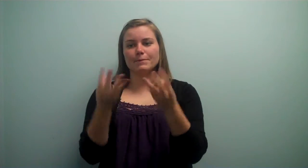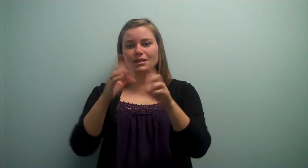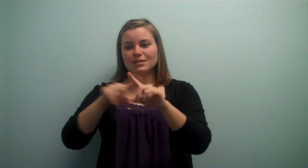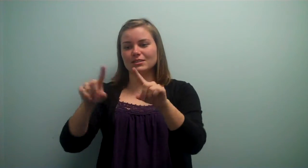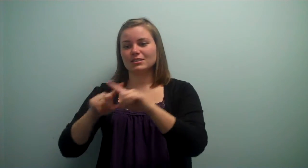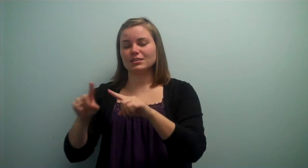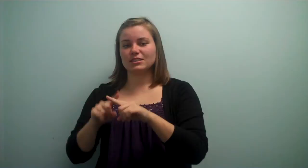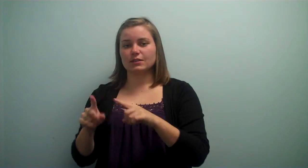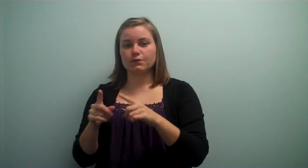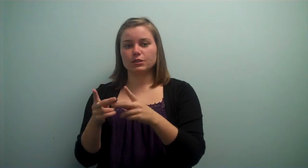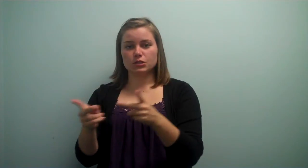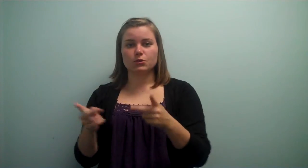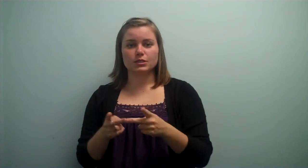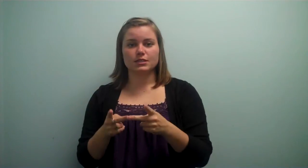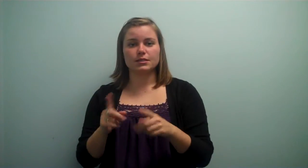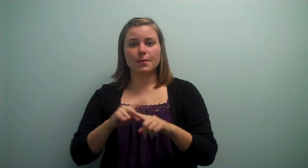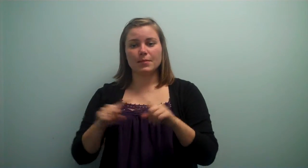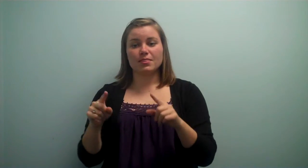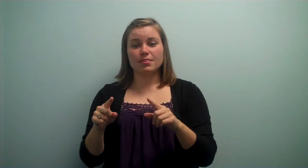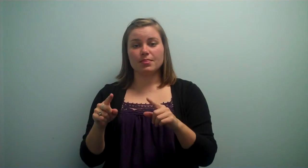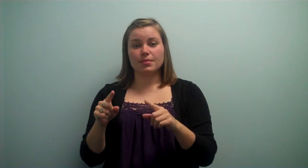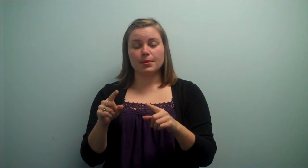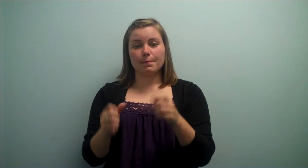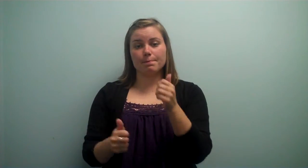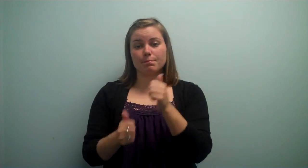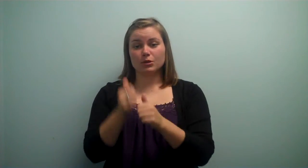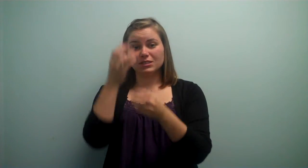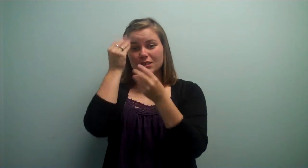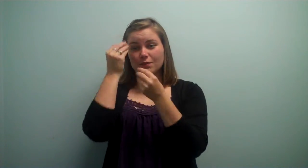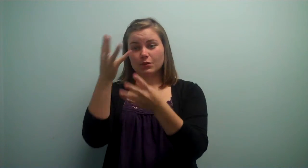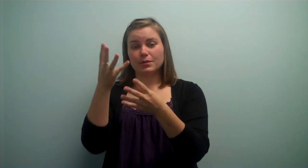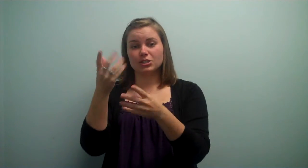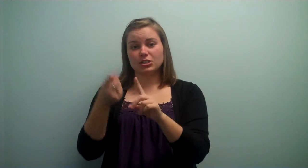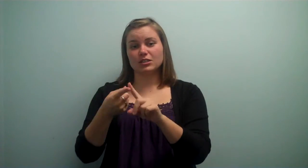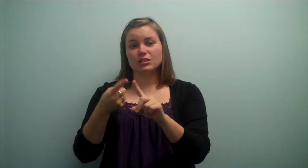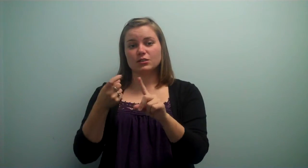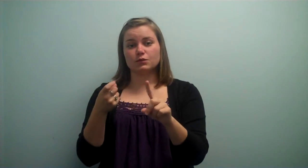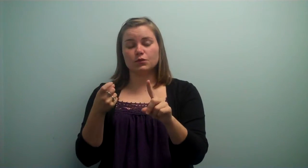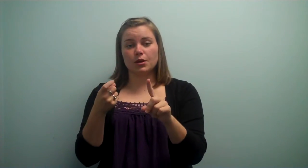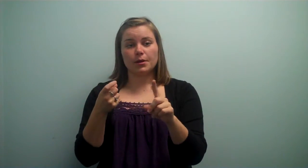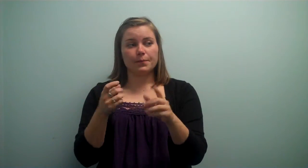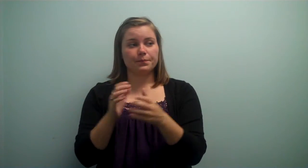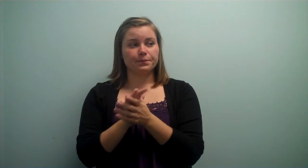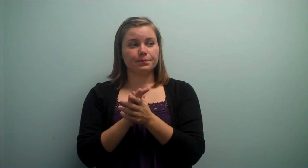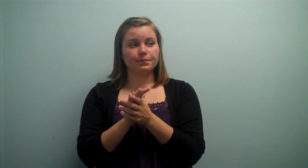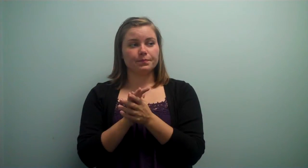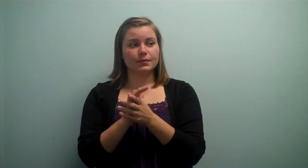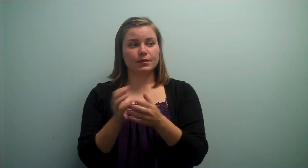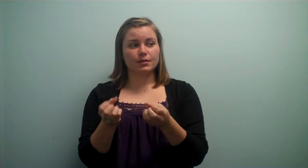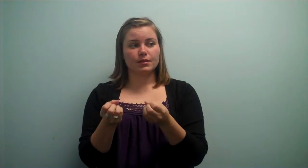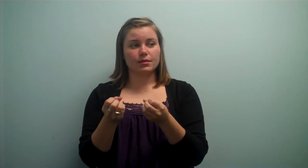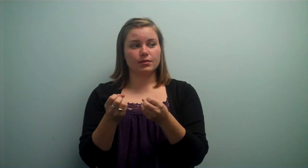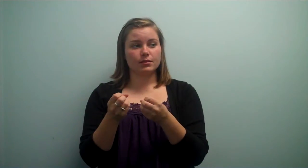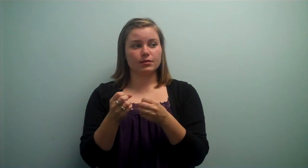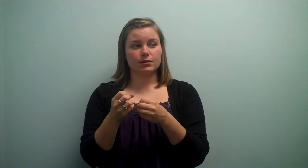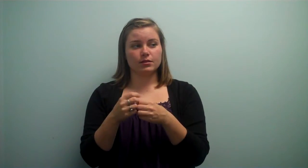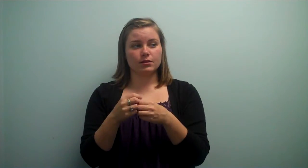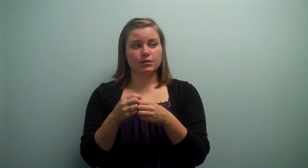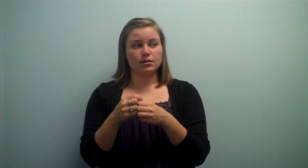sources. However, the main resources used to formulate this presentation, which I highly recommend, include an